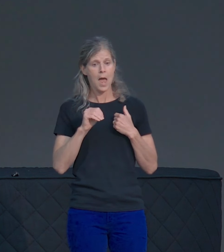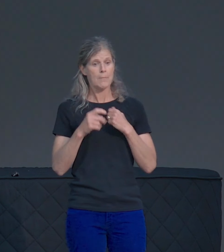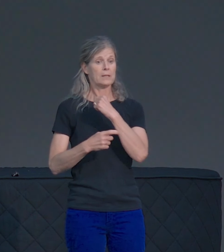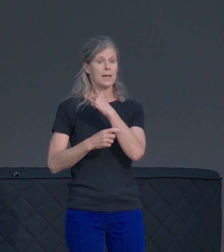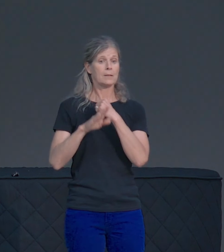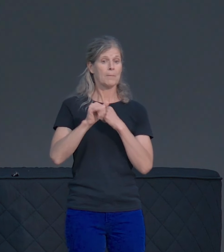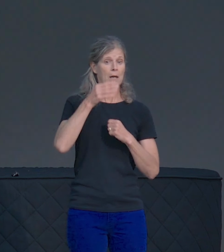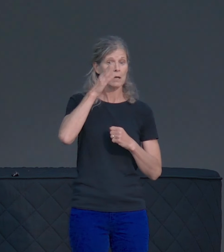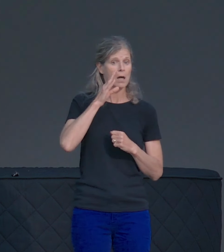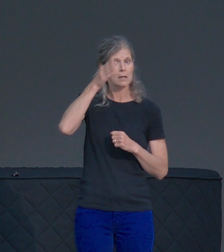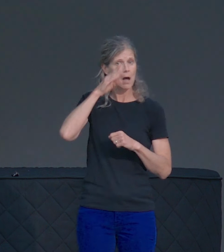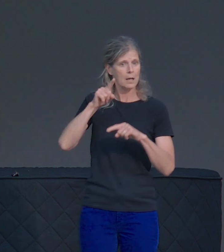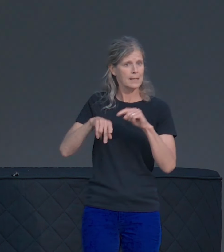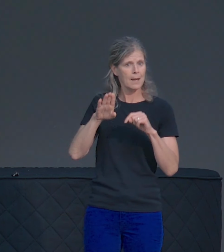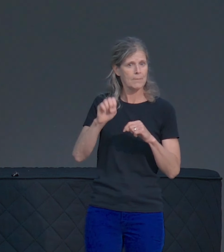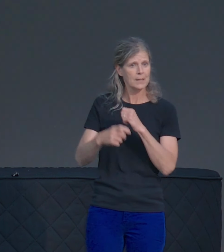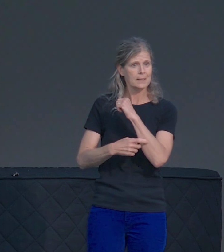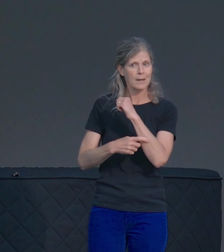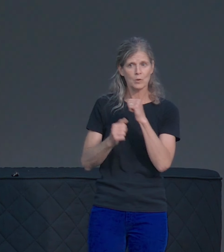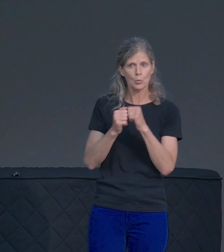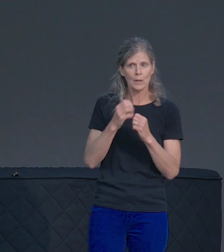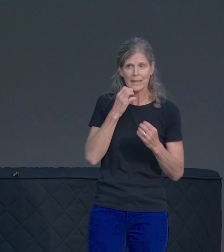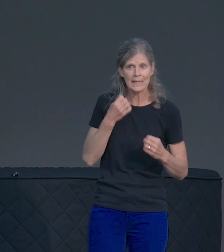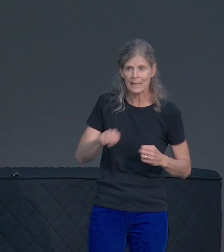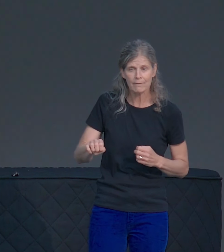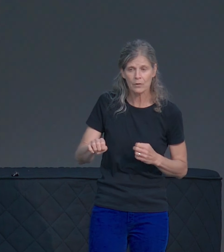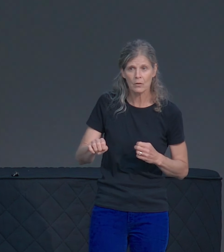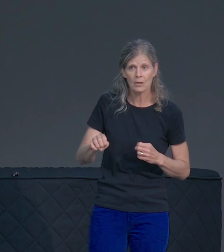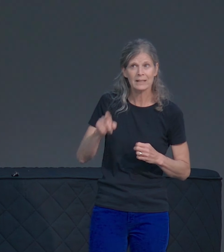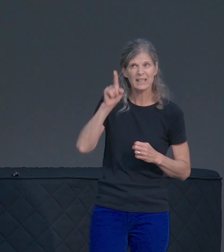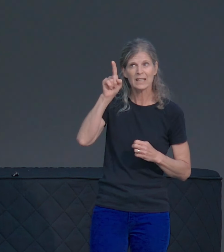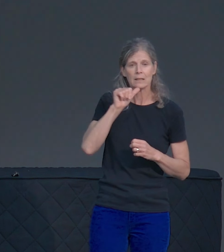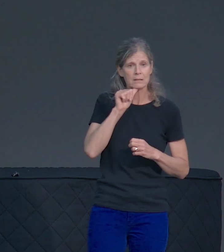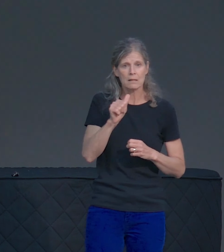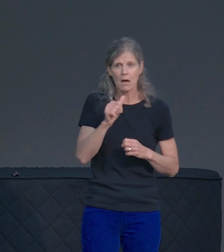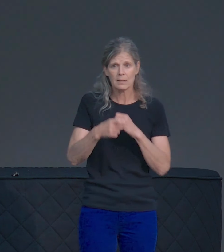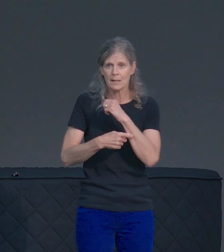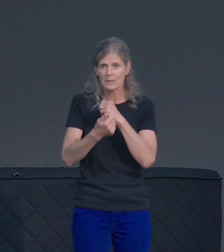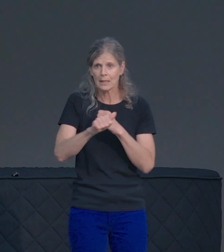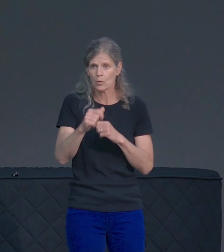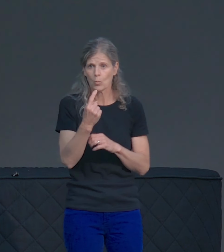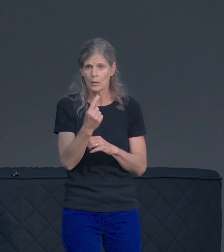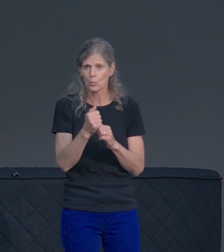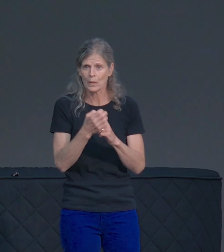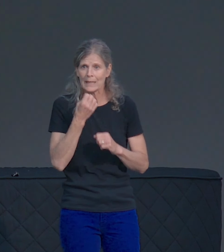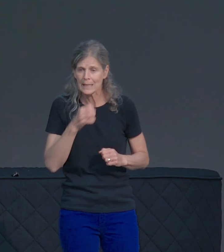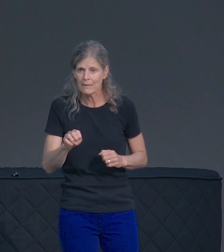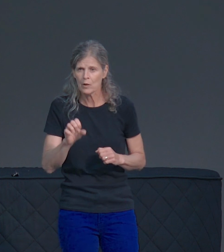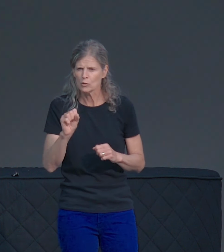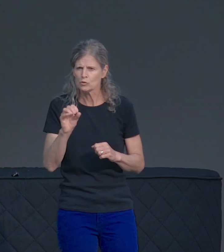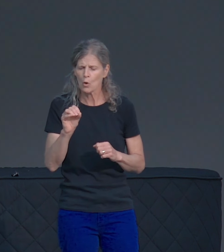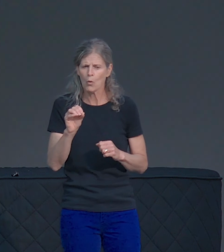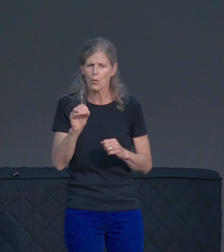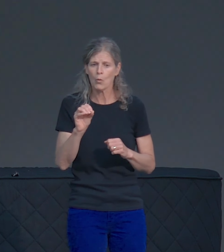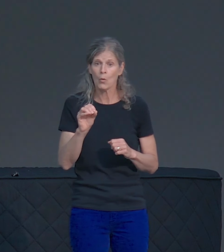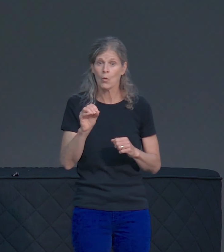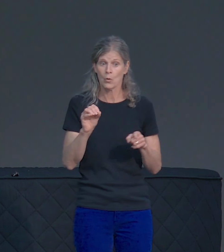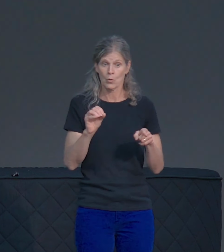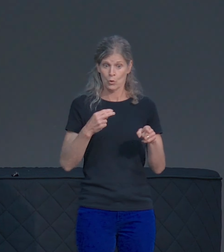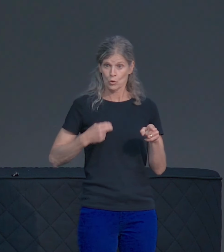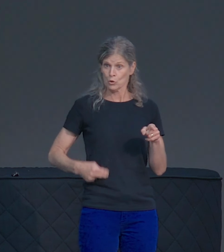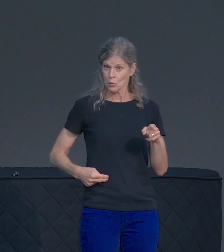God cannot be tempted with evil, and he himself tempts no one." And so evidence of being human